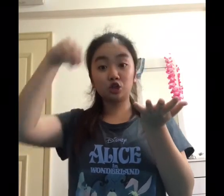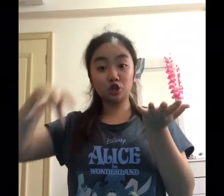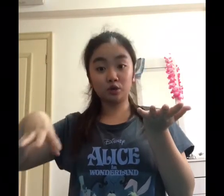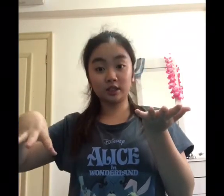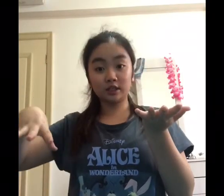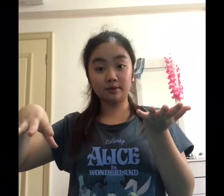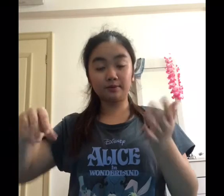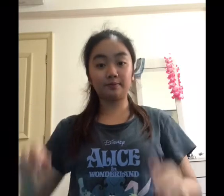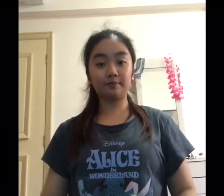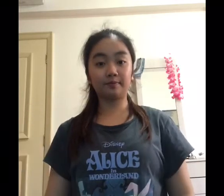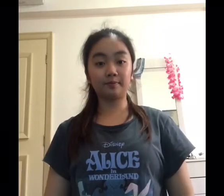student.